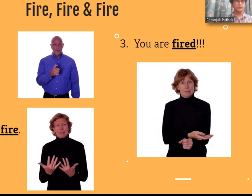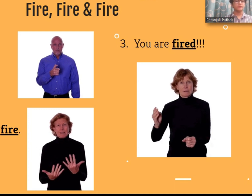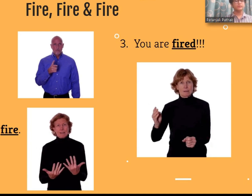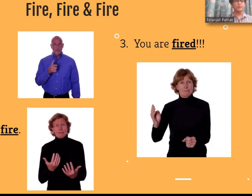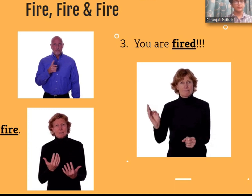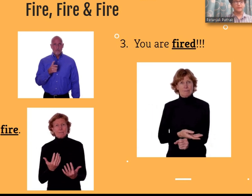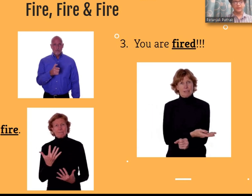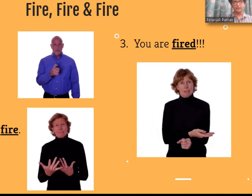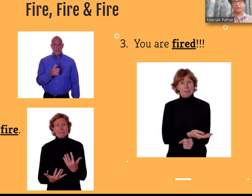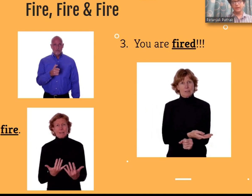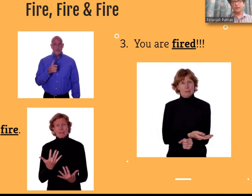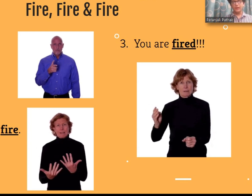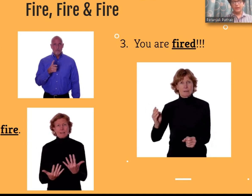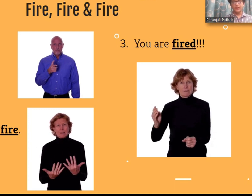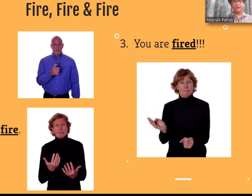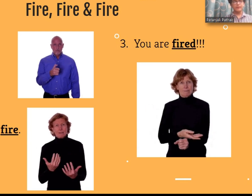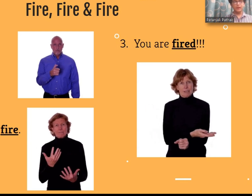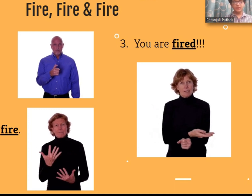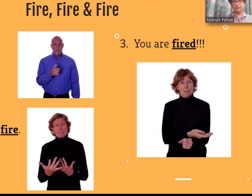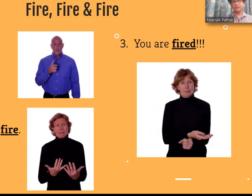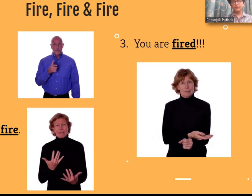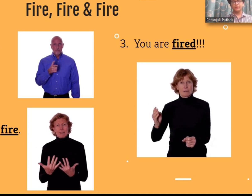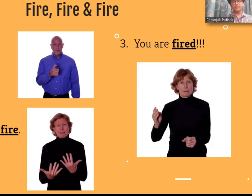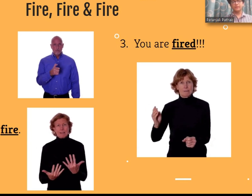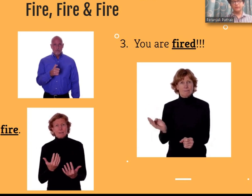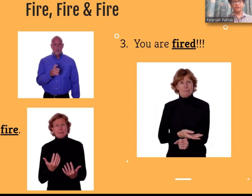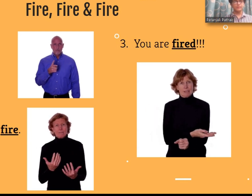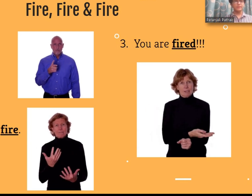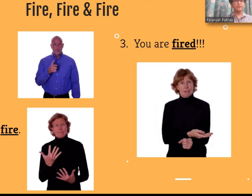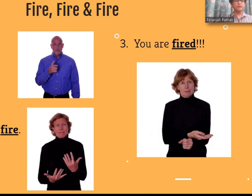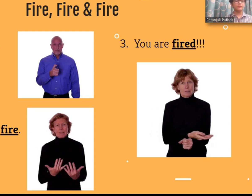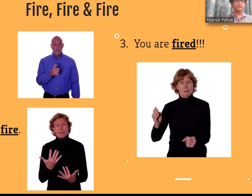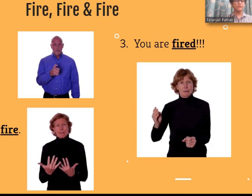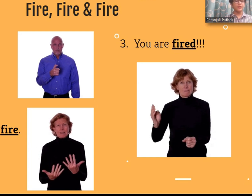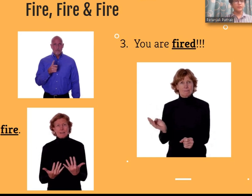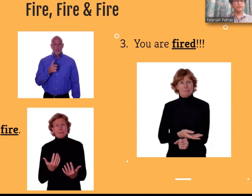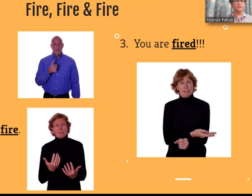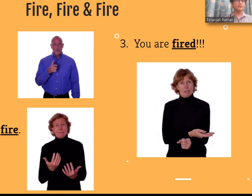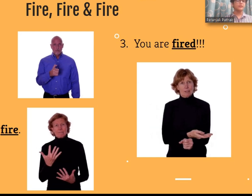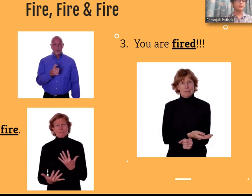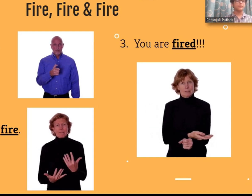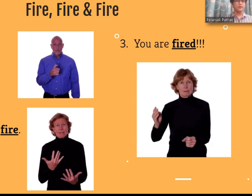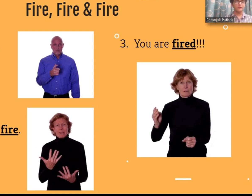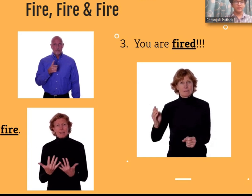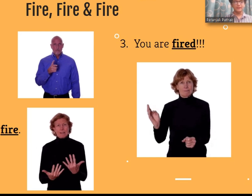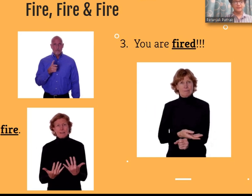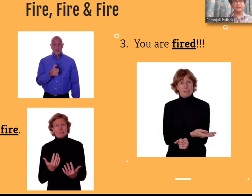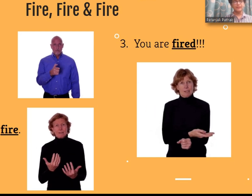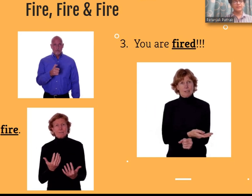by the fire. And, at last, the meaning of fire in you are fired is getting kicked